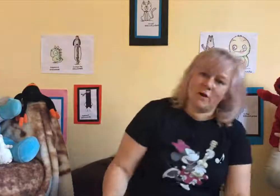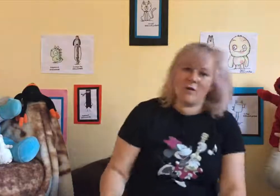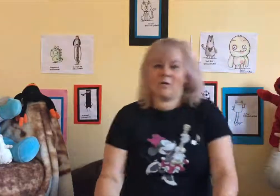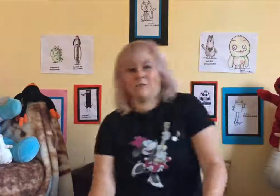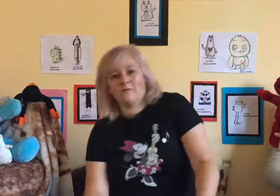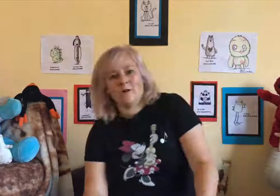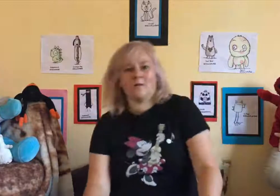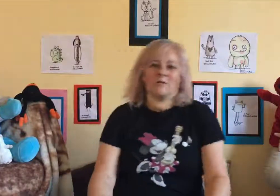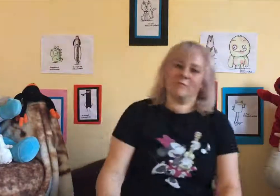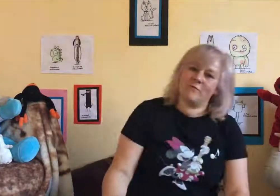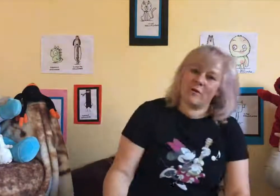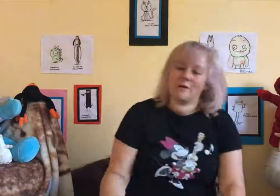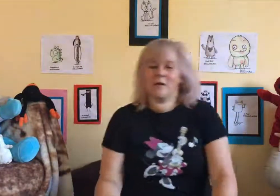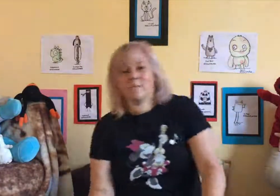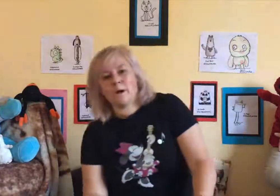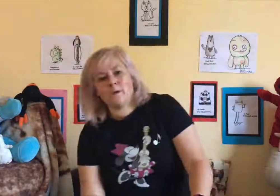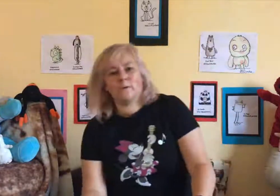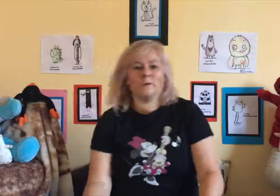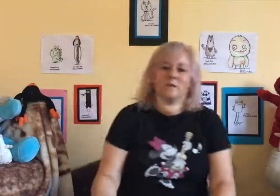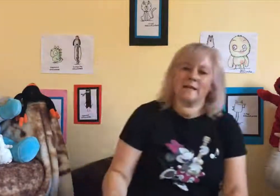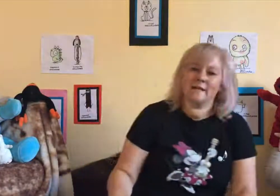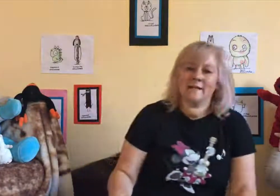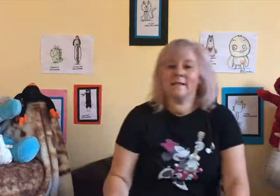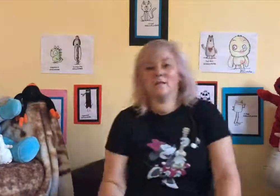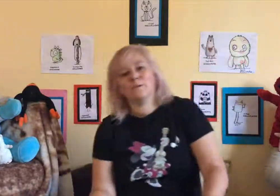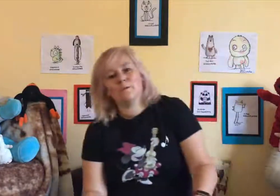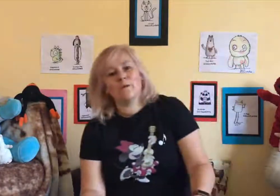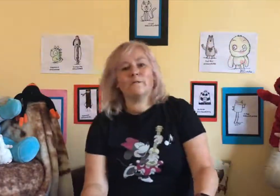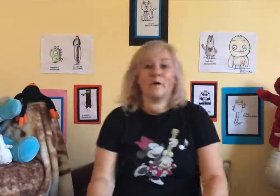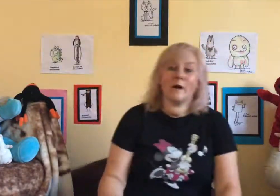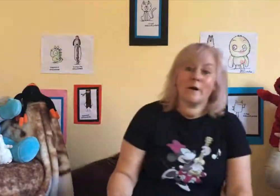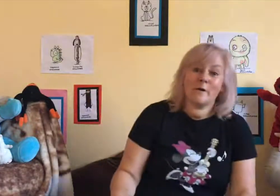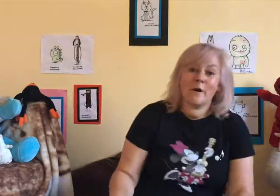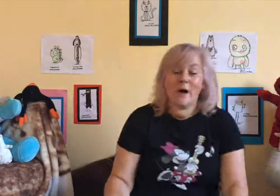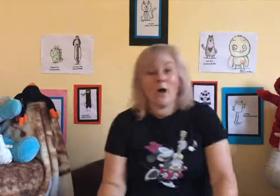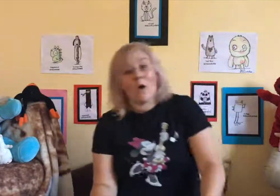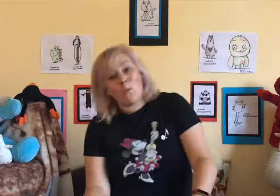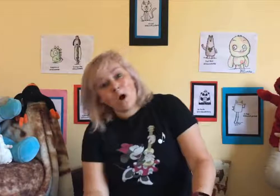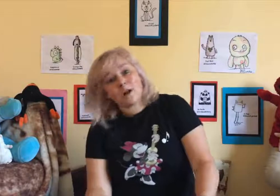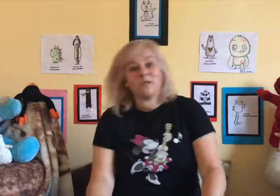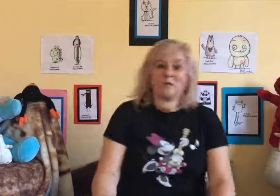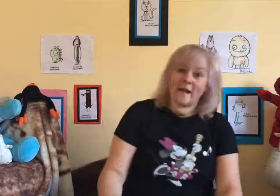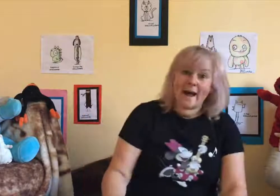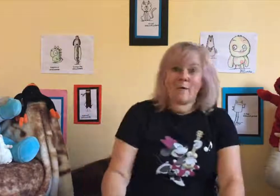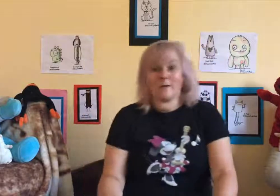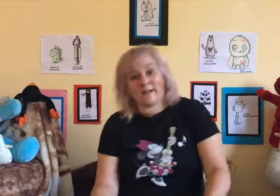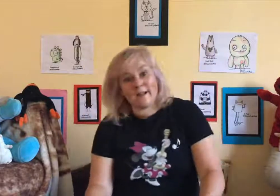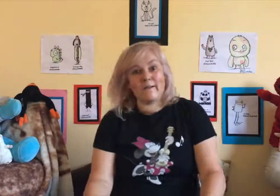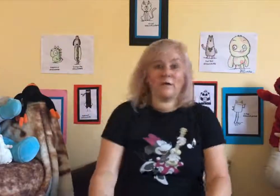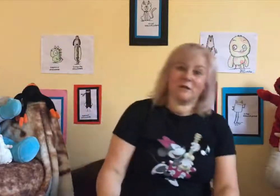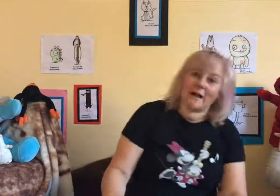Rock, rock, rock your boat gently to and fro. Watch out, give a shout,